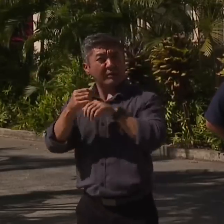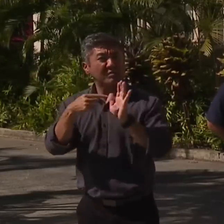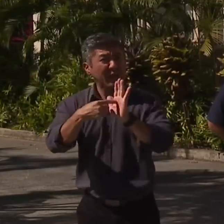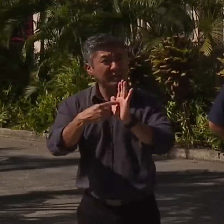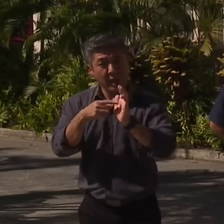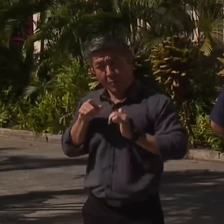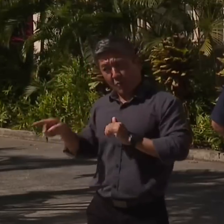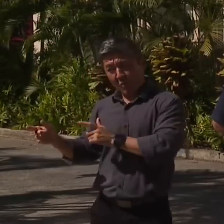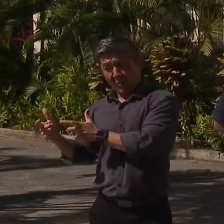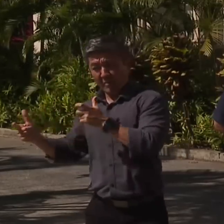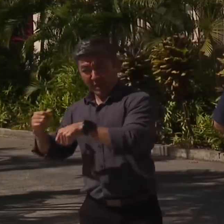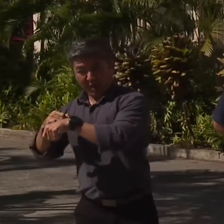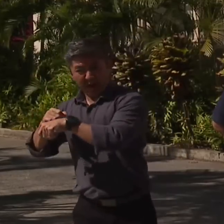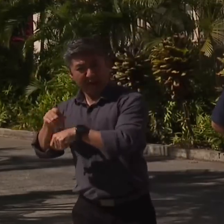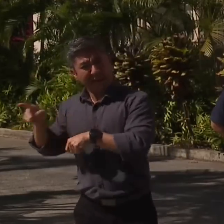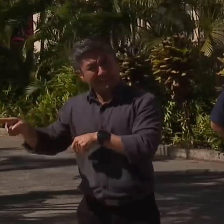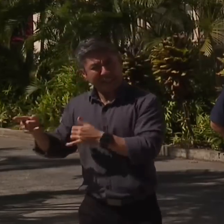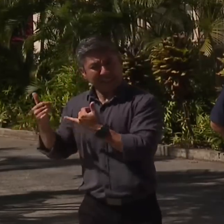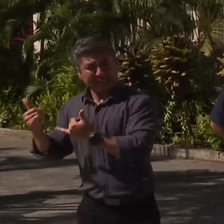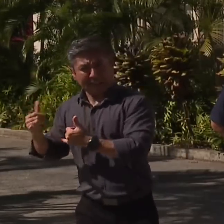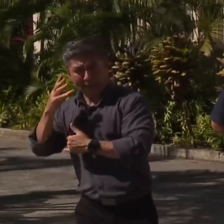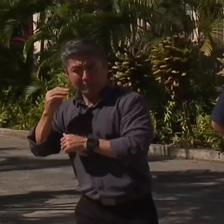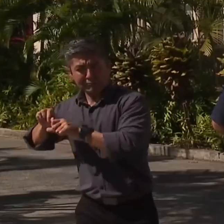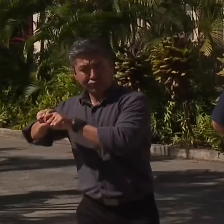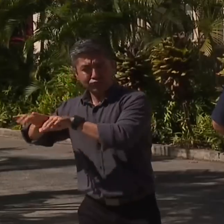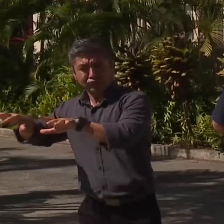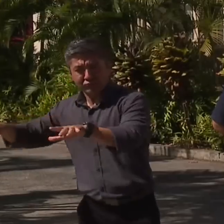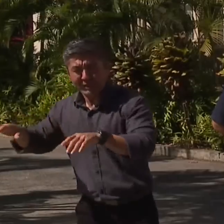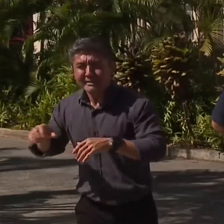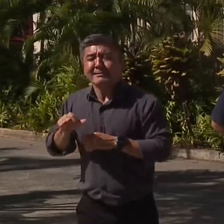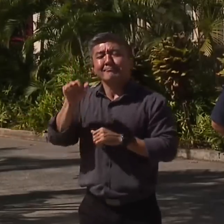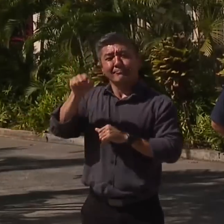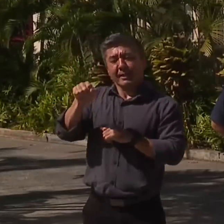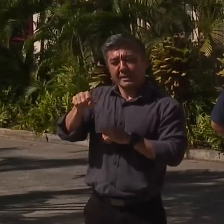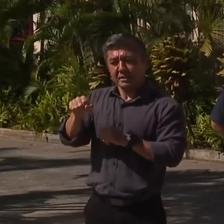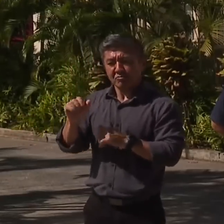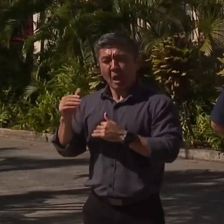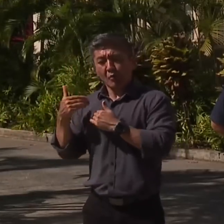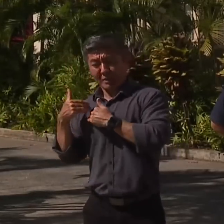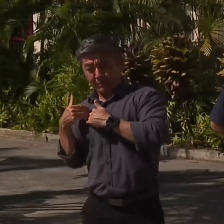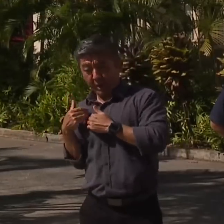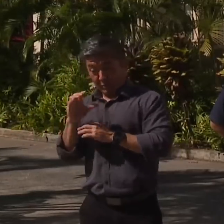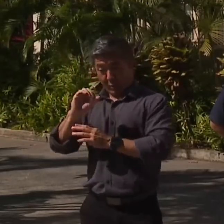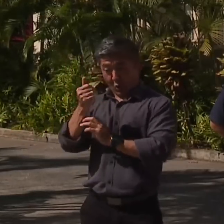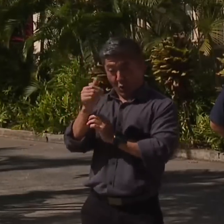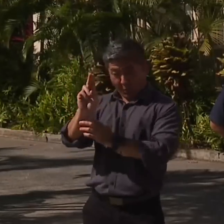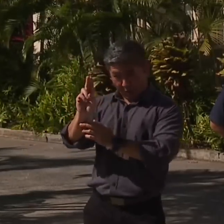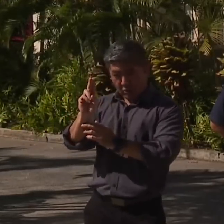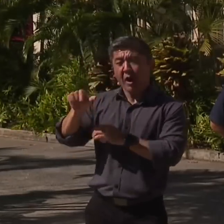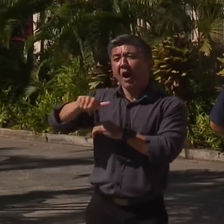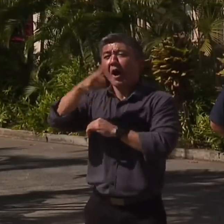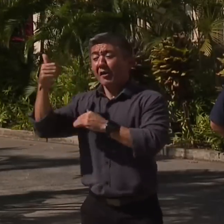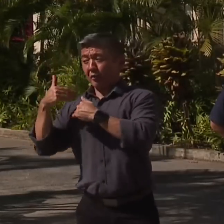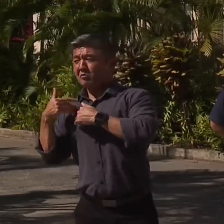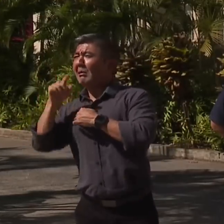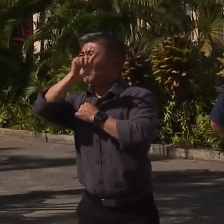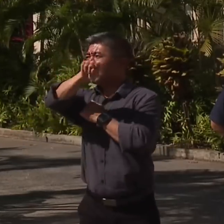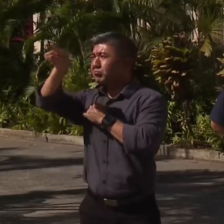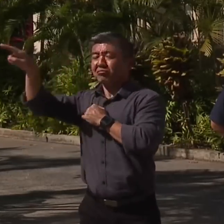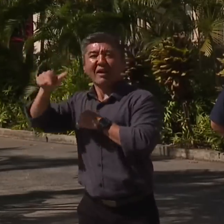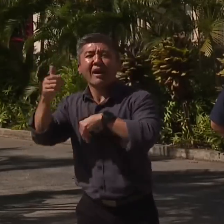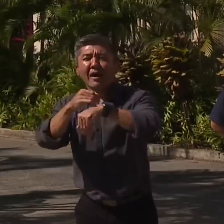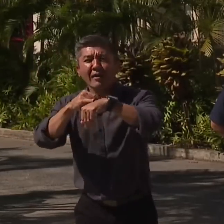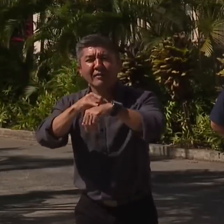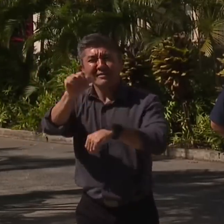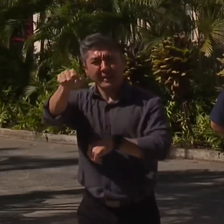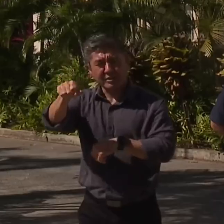You know, we want to look at our Kuleana beyond Oahu. Of course, we need clearance from the federal government before we